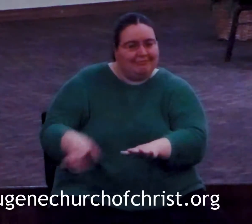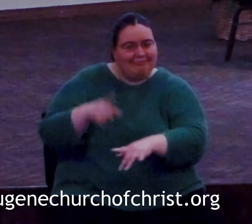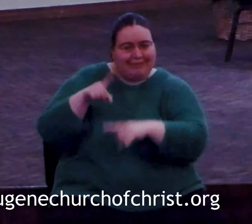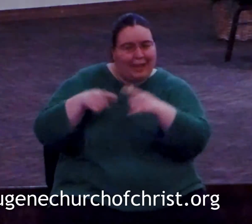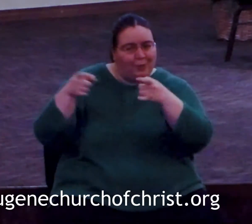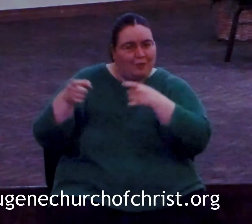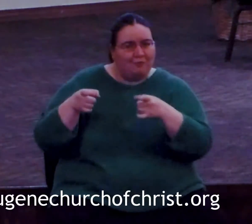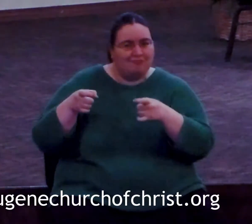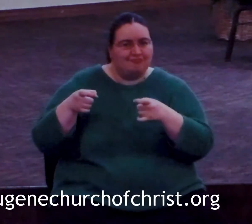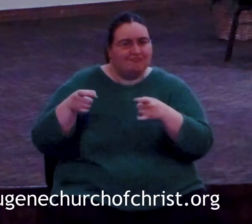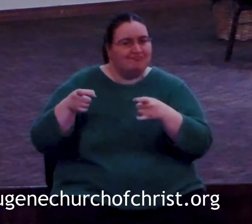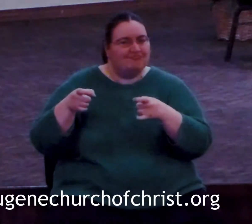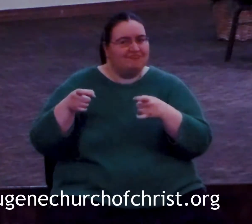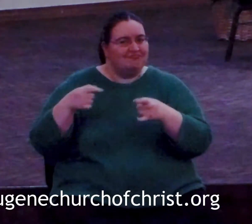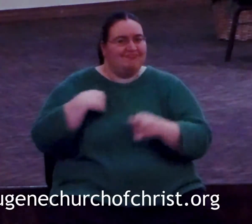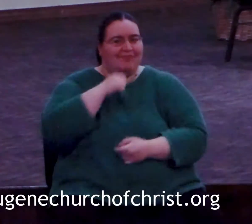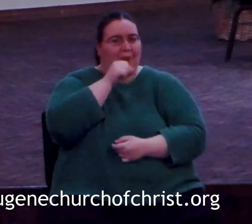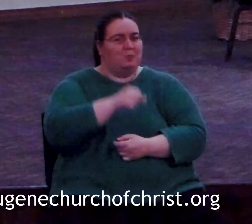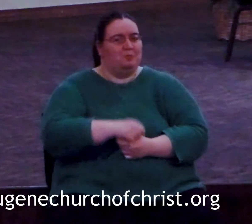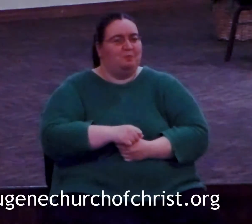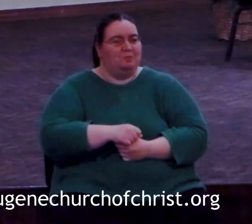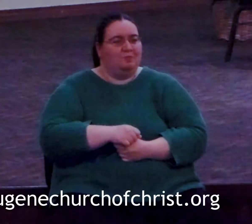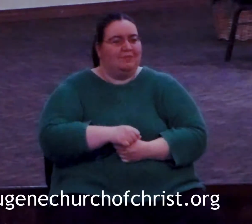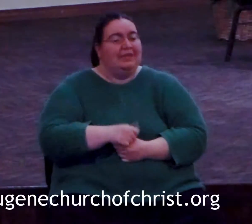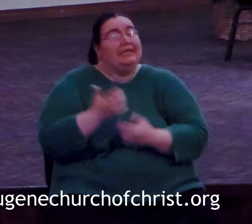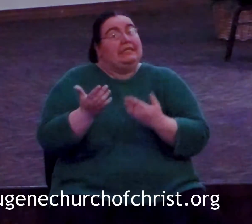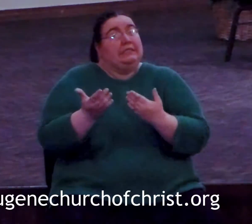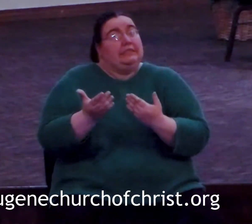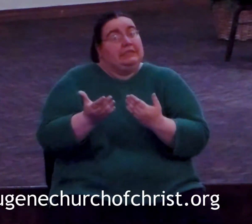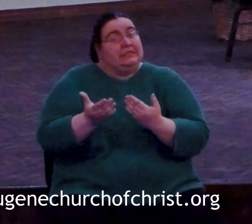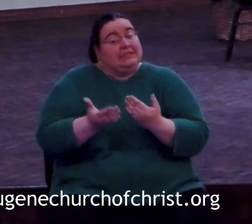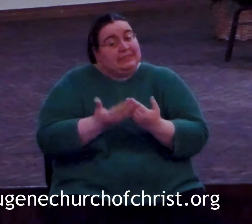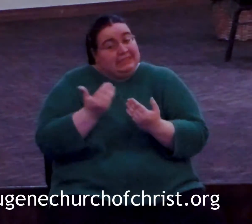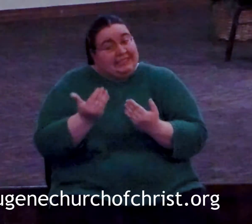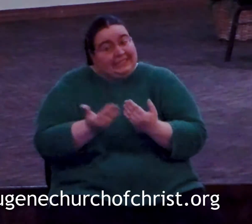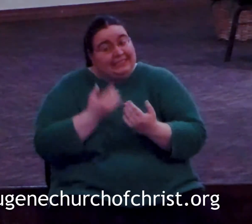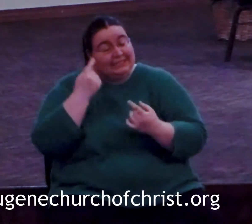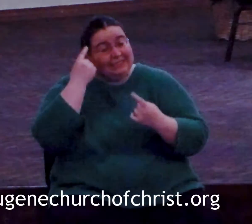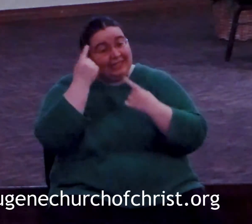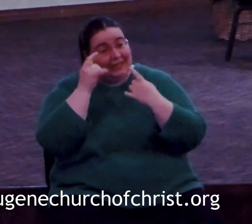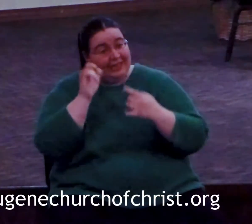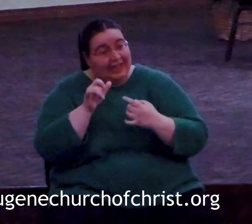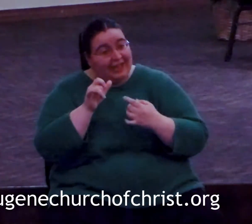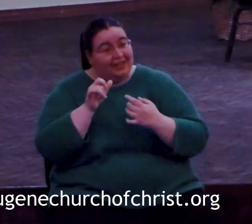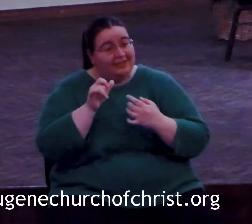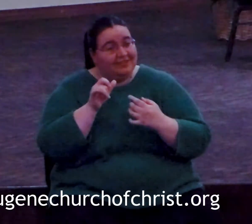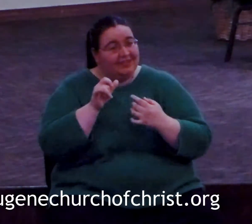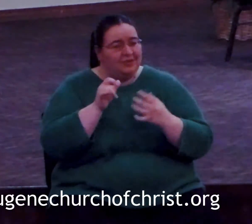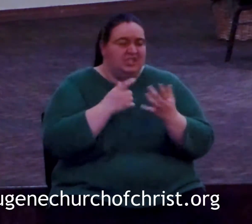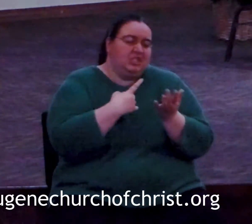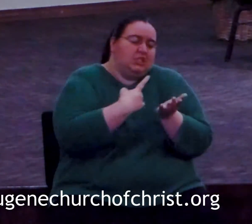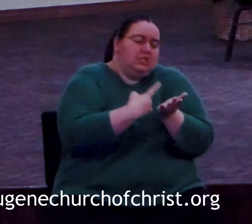I don't. Now, I know it's easy to think that when we're talking about this kind of a story and not when we're in the midst of it.